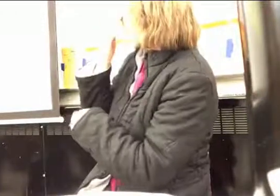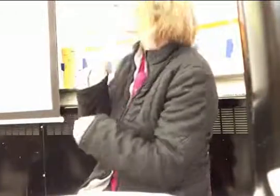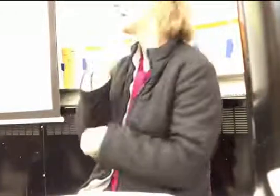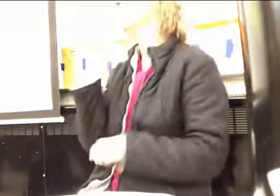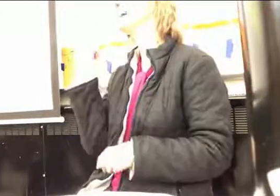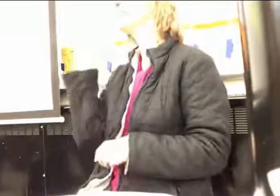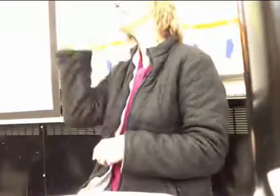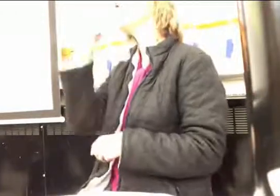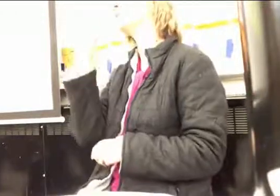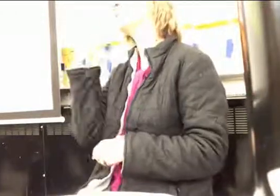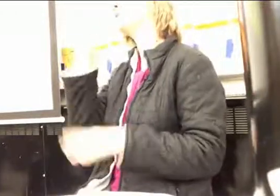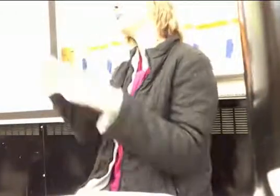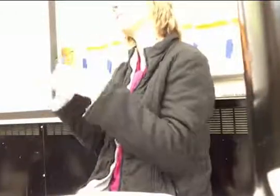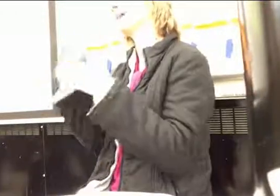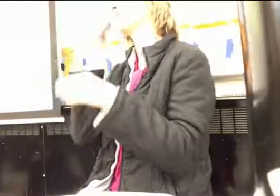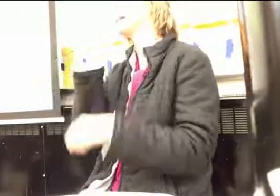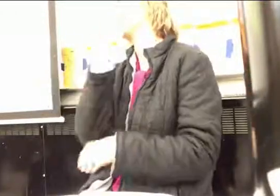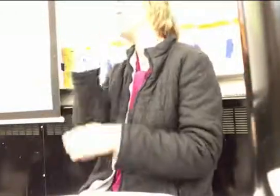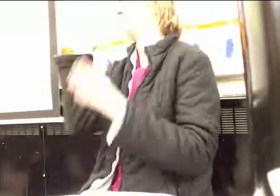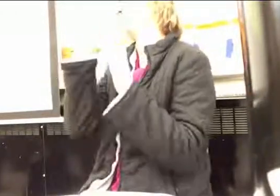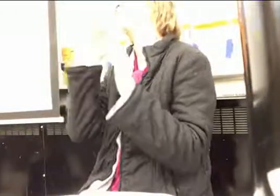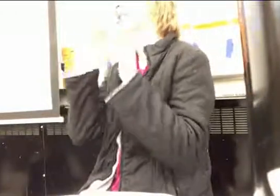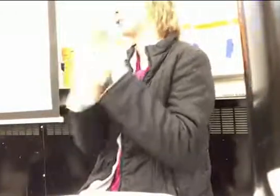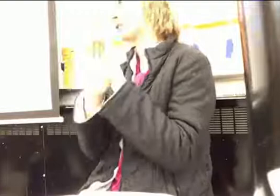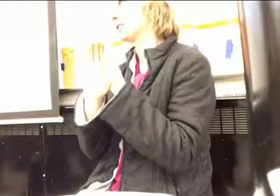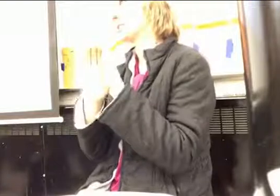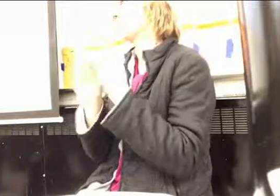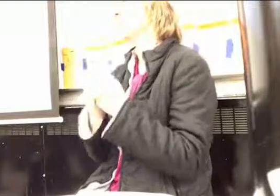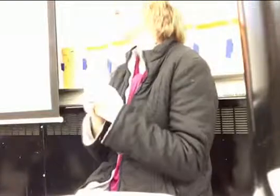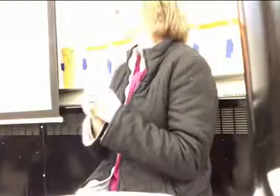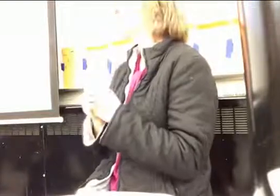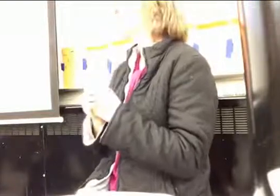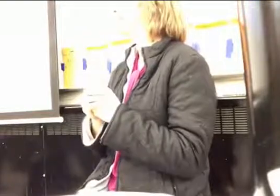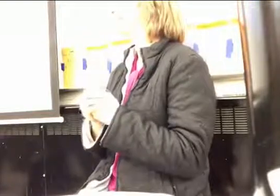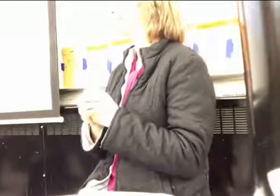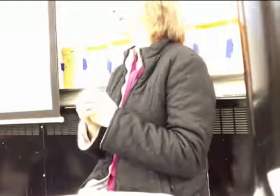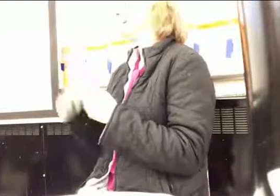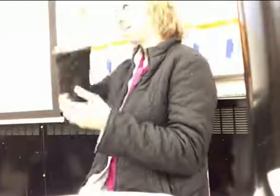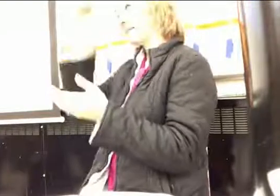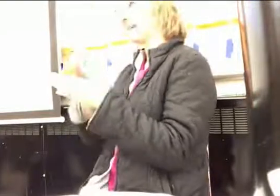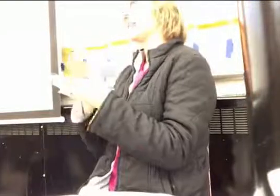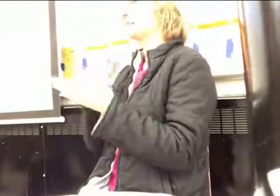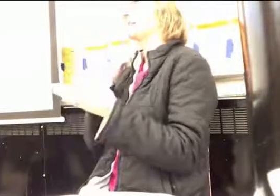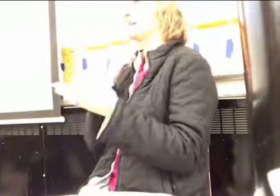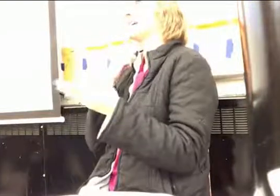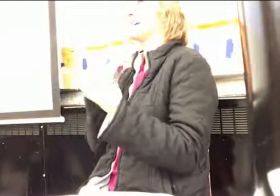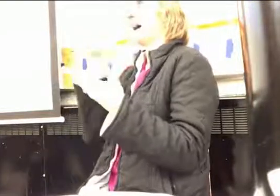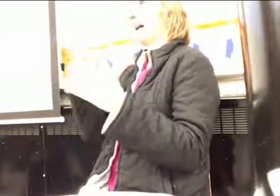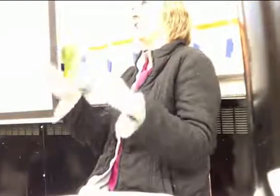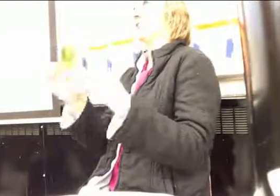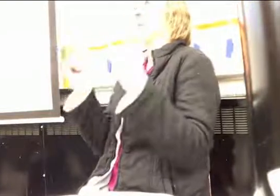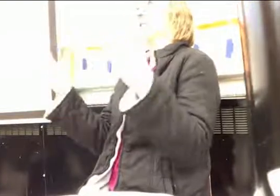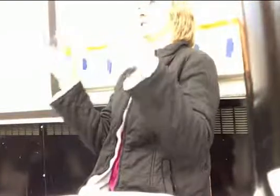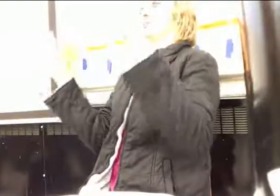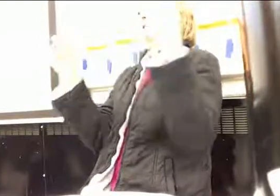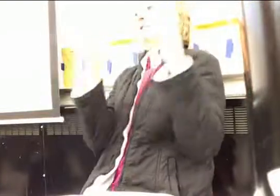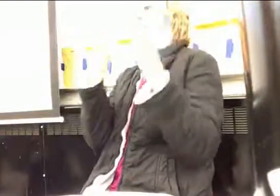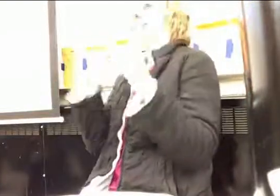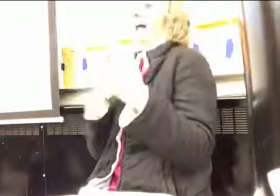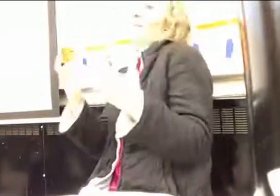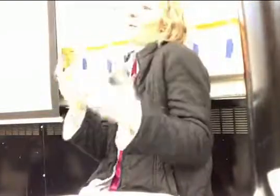Oh, okay, gotcha. When you go to get married, you're going to realize, that's what my husband says. He's like, I just had to do a bunch of pictures because you wanted it. So I got what I